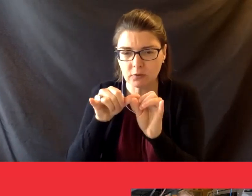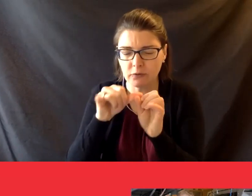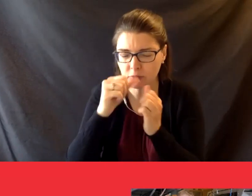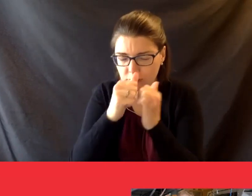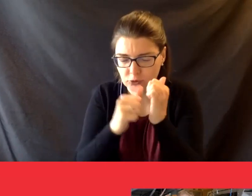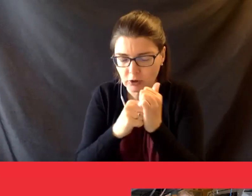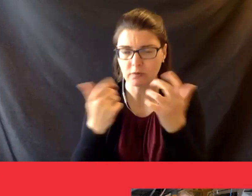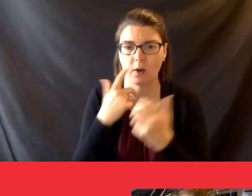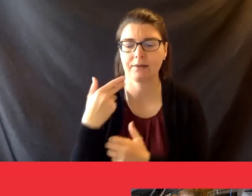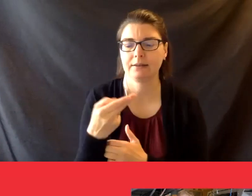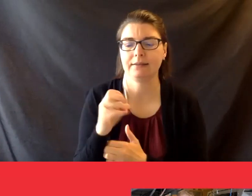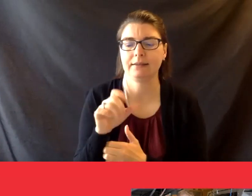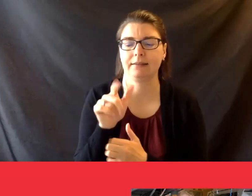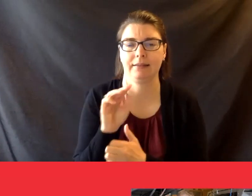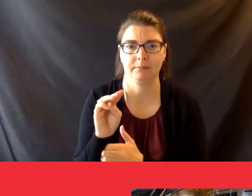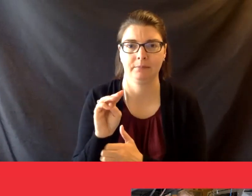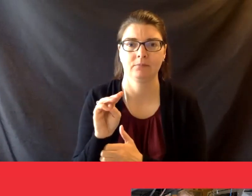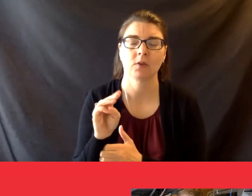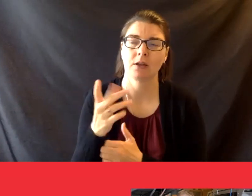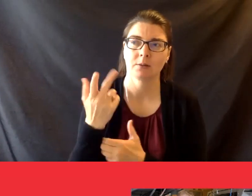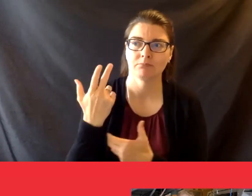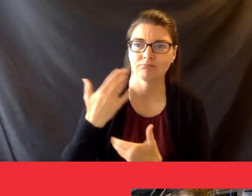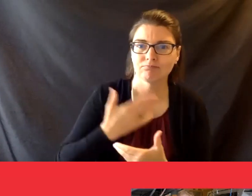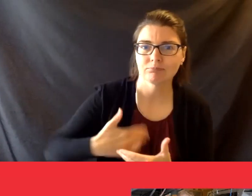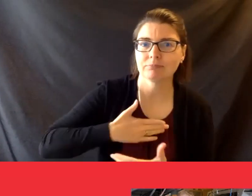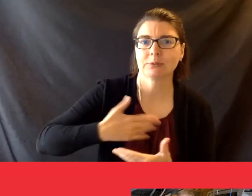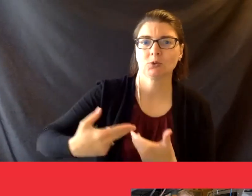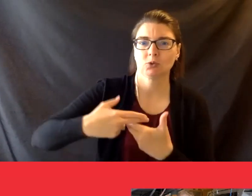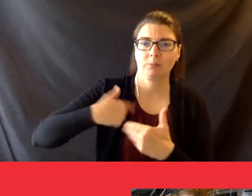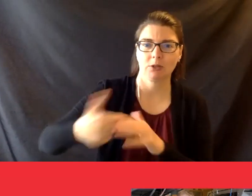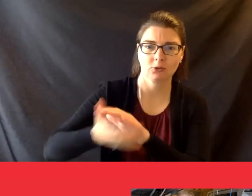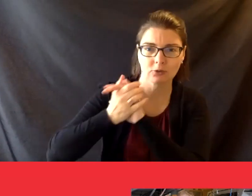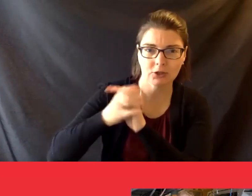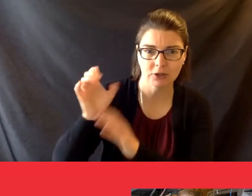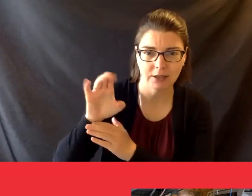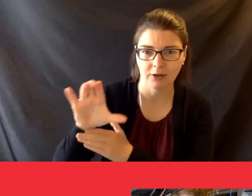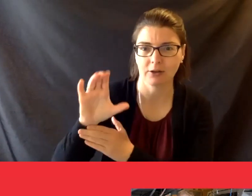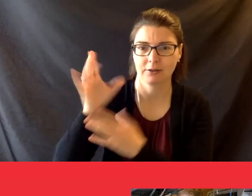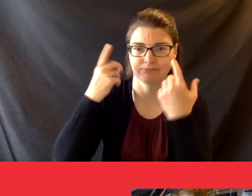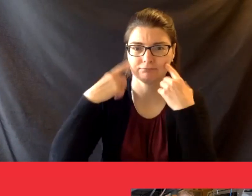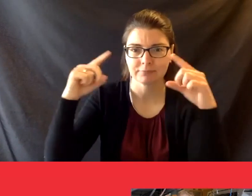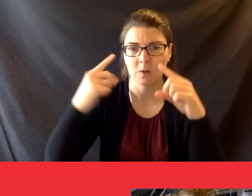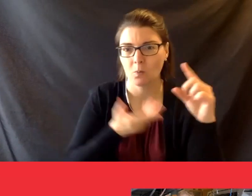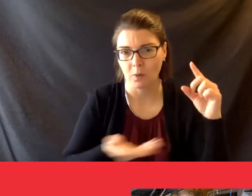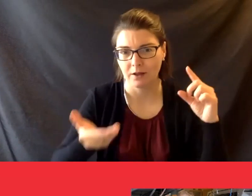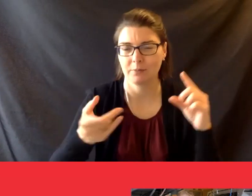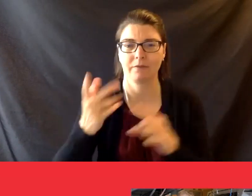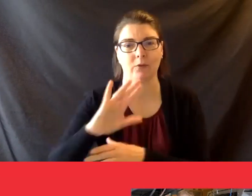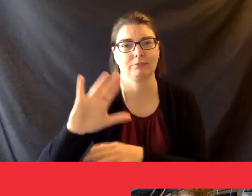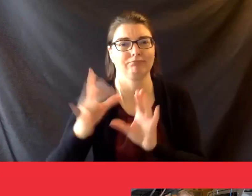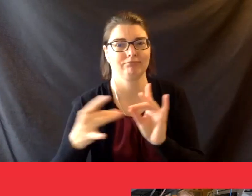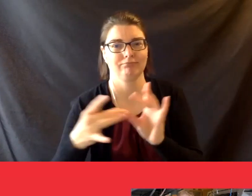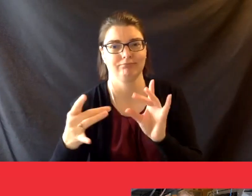ever recorded. Please join me in congratulating Eric on this extraordinary achievement and welcoming him to say a few